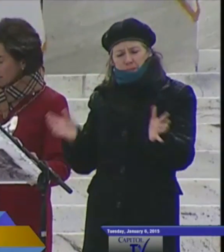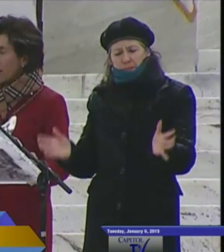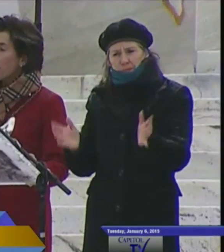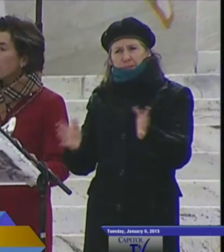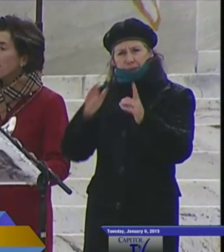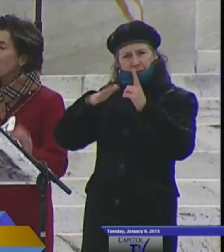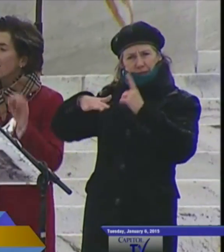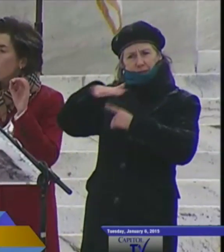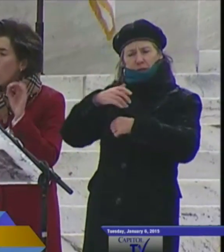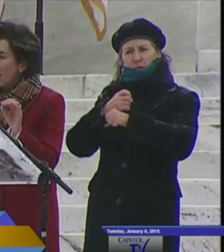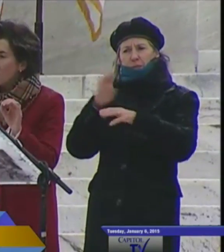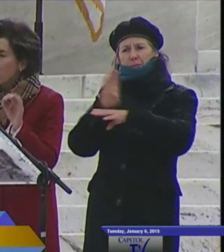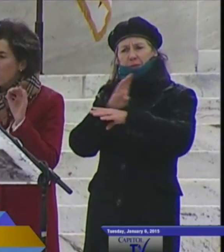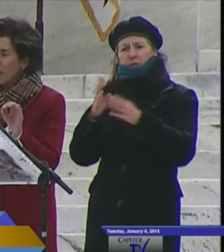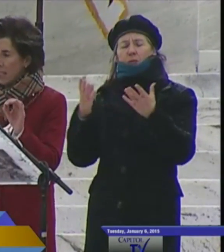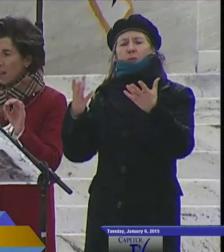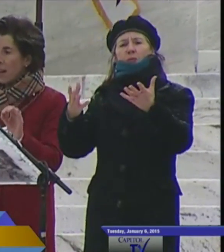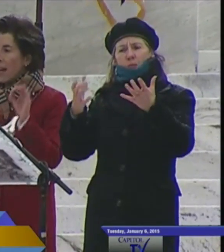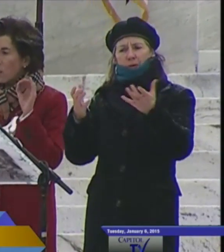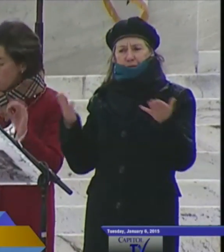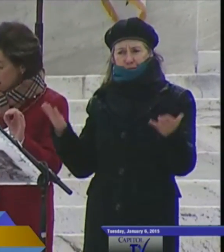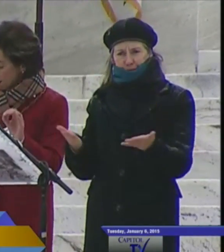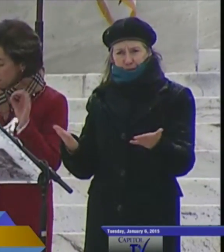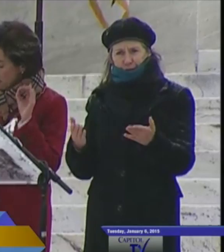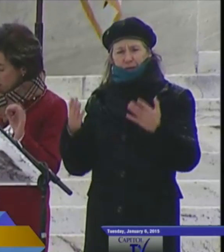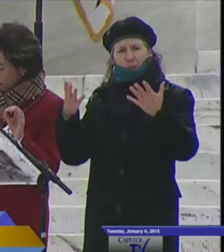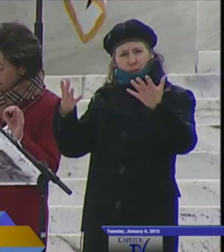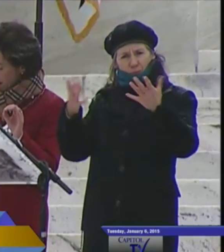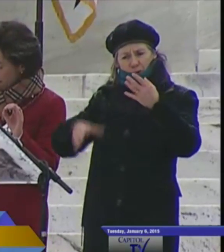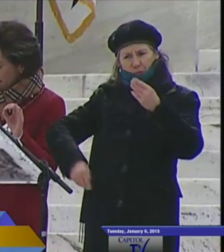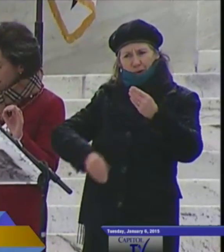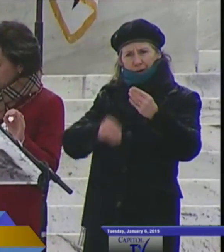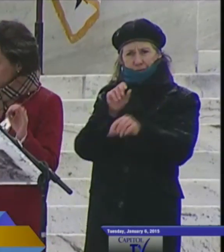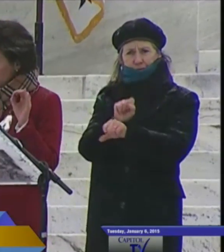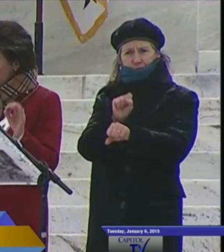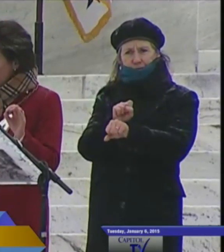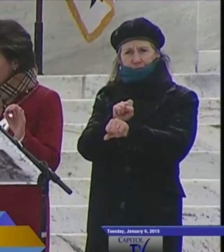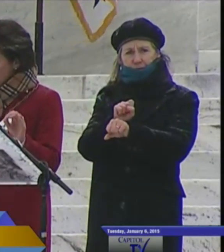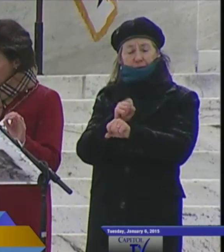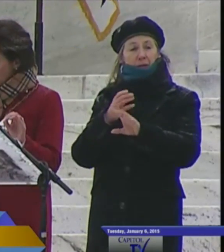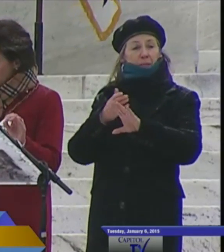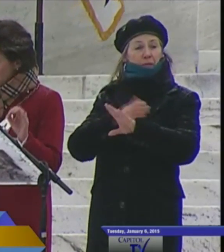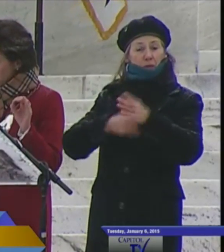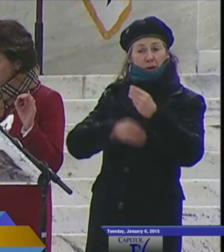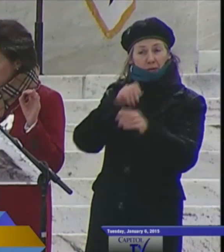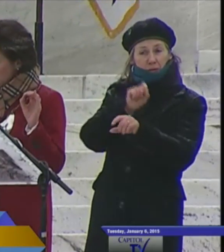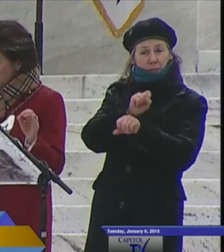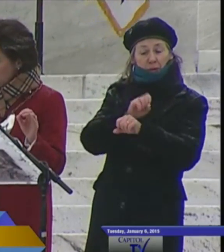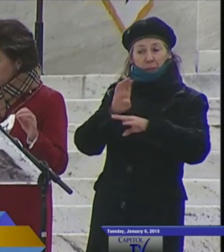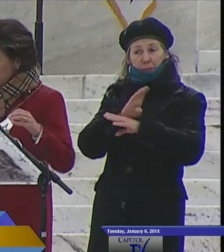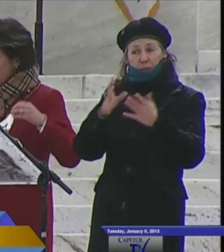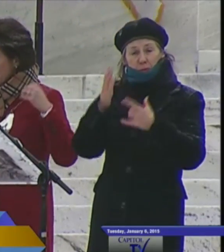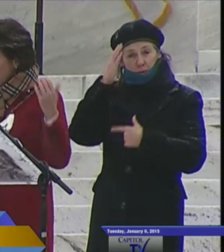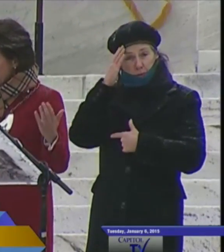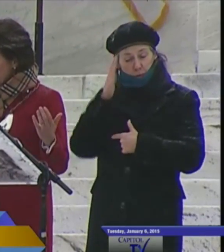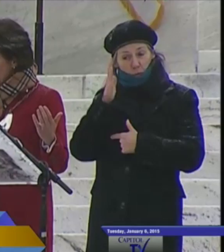conditions that will make businesses want to be here and want to add jobs here. Before adding jobs, businesses want to know there'll